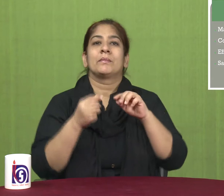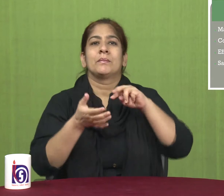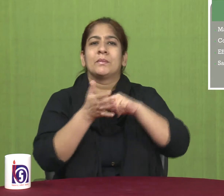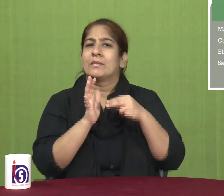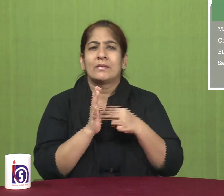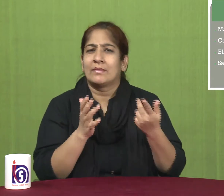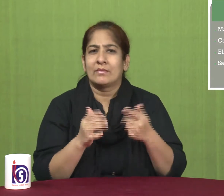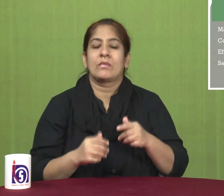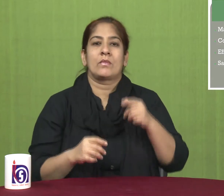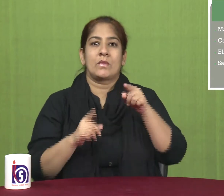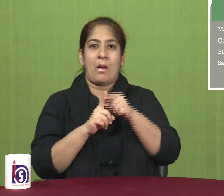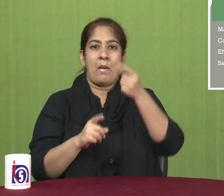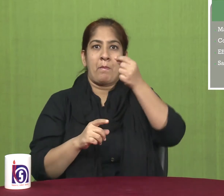feature is